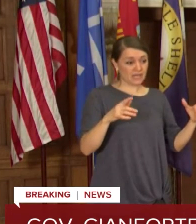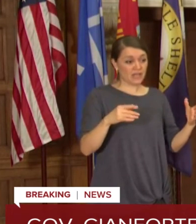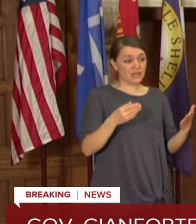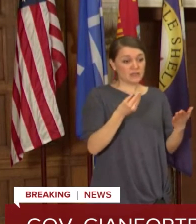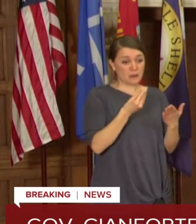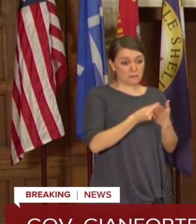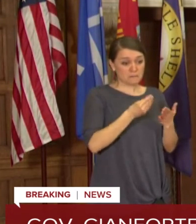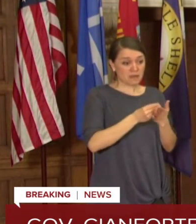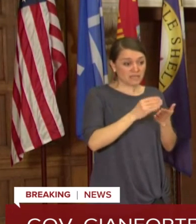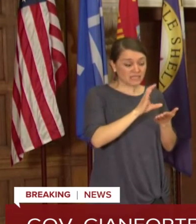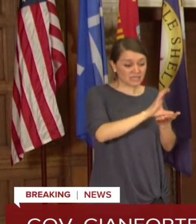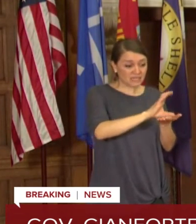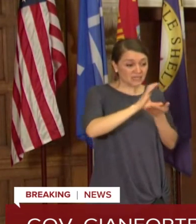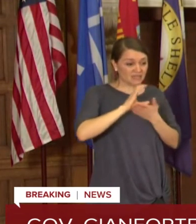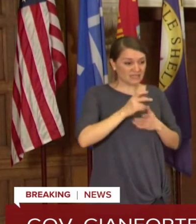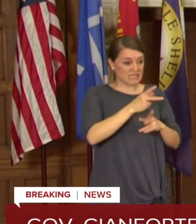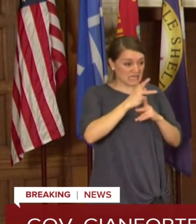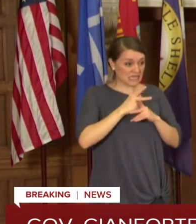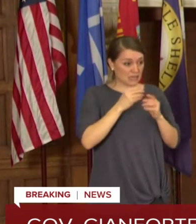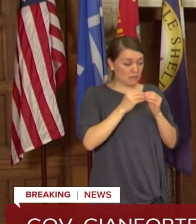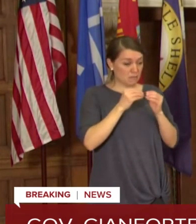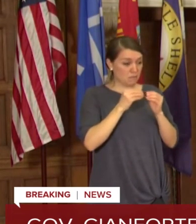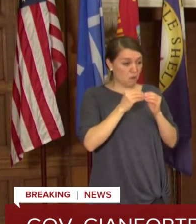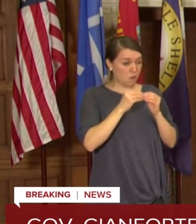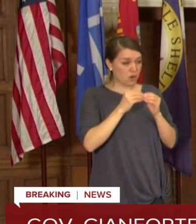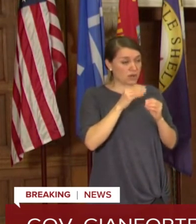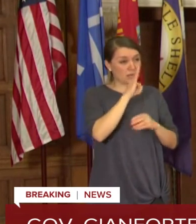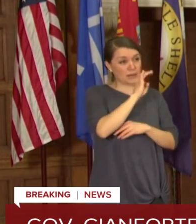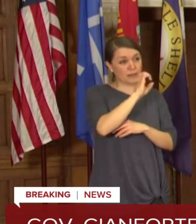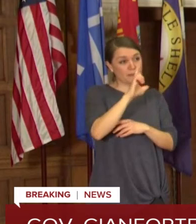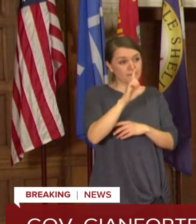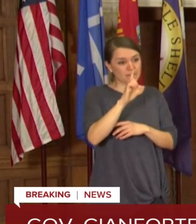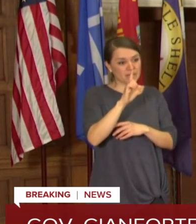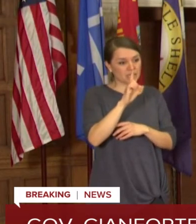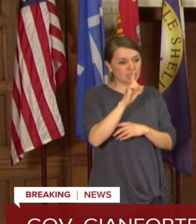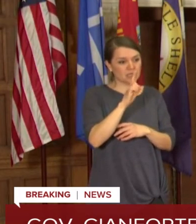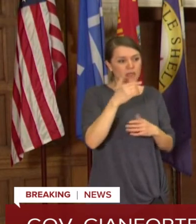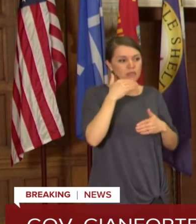bills go through a circuitous process in the